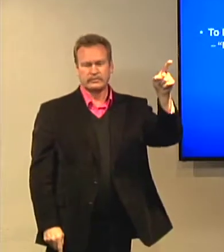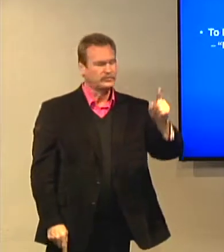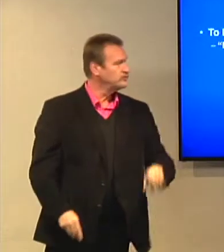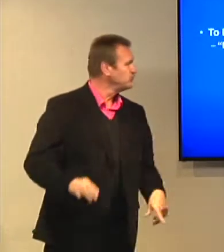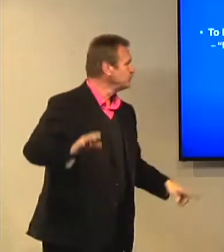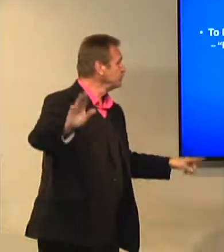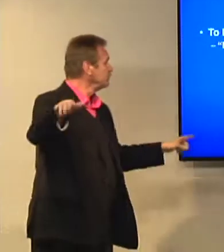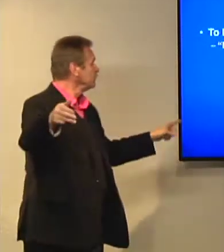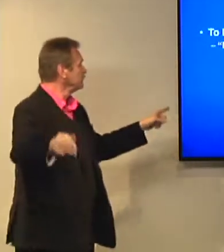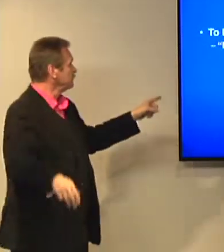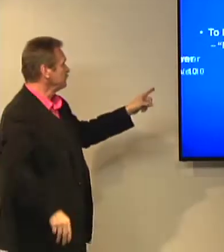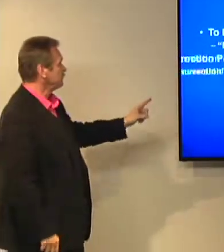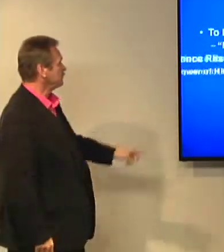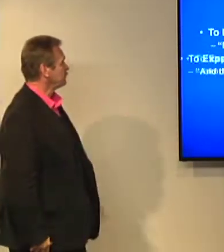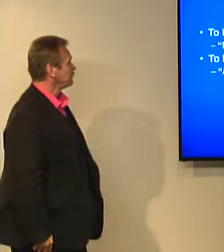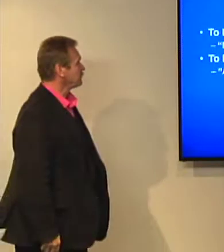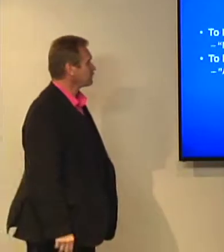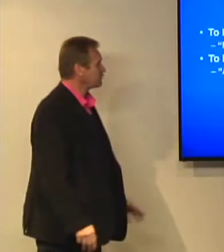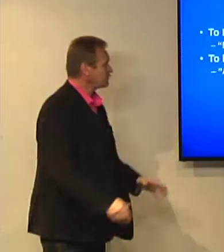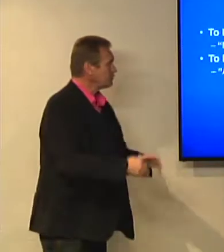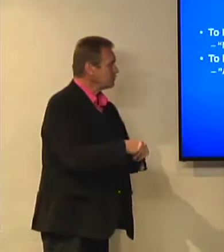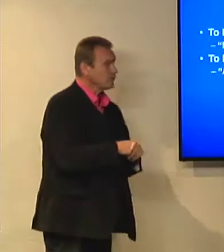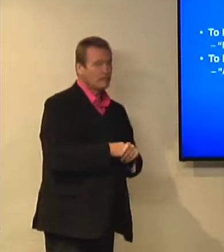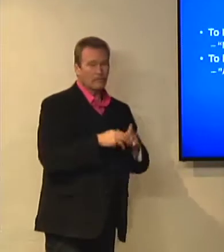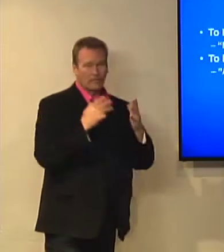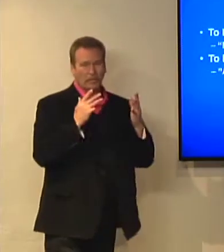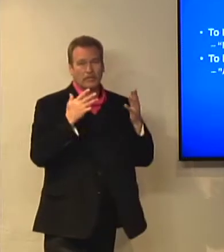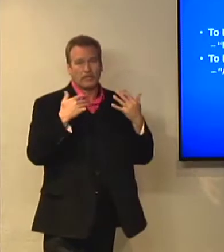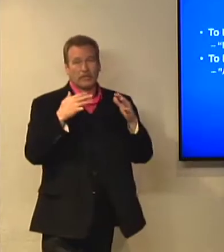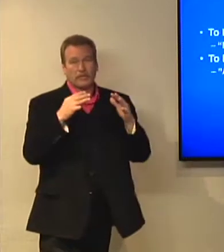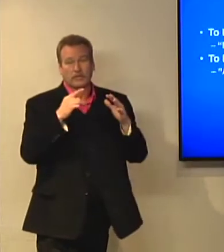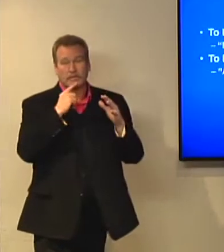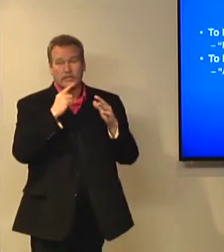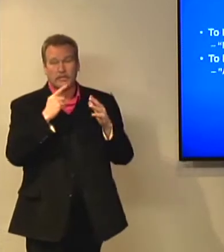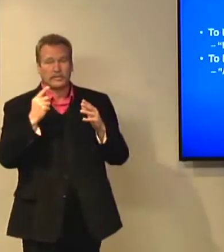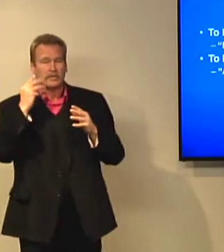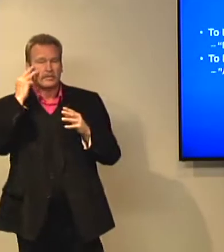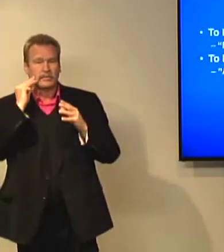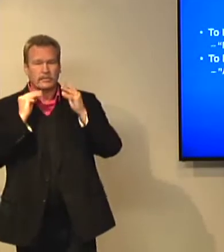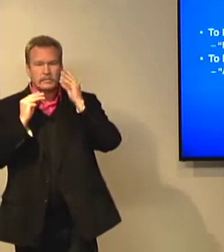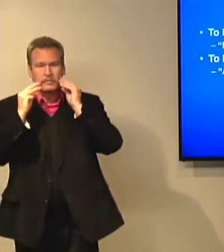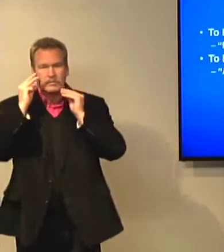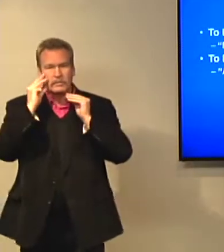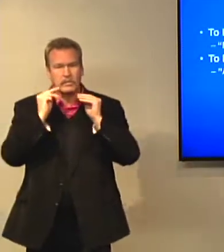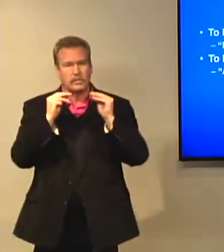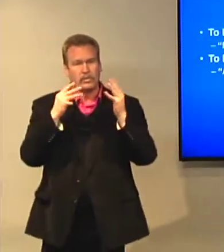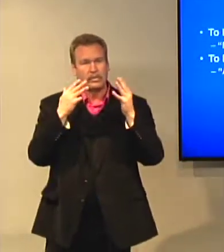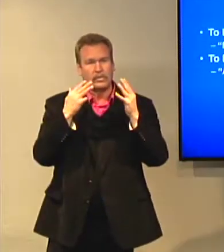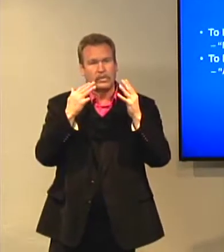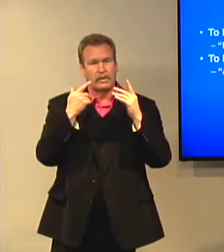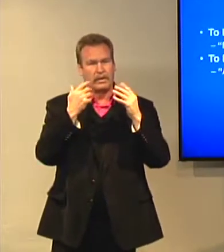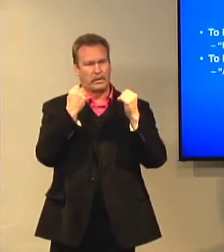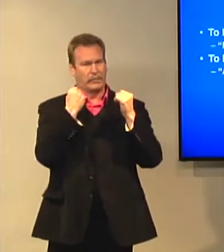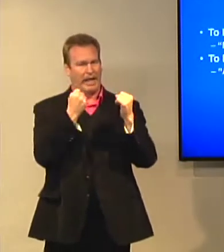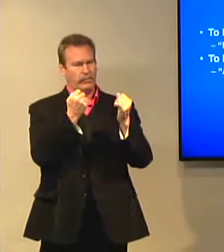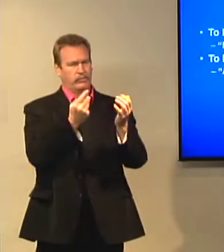Not just knowing about him, but knowing him intimately. Second, it's to